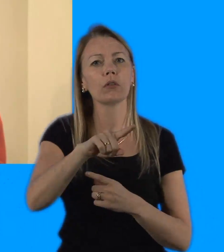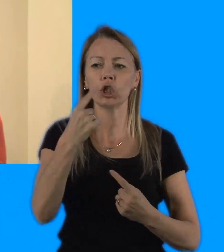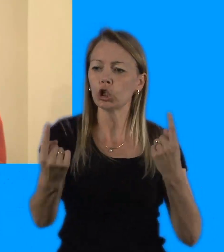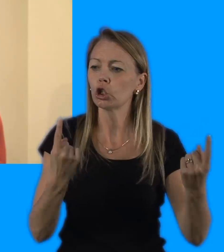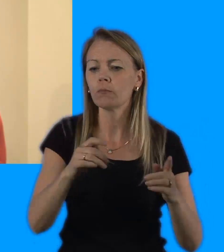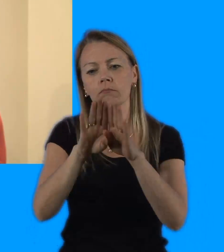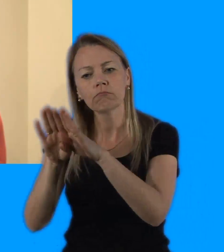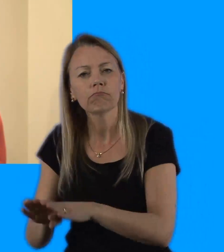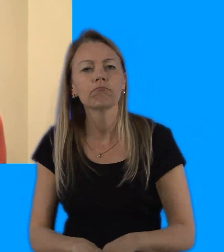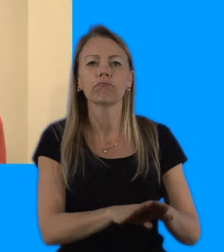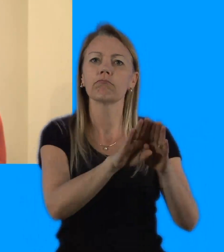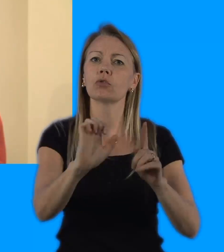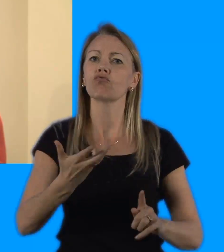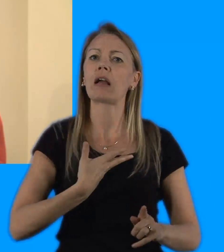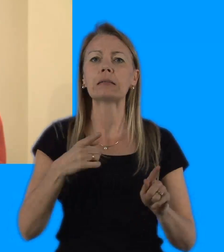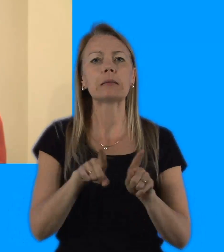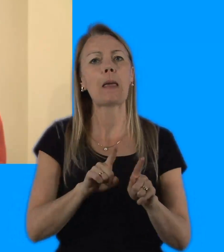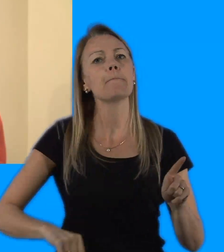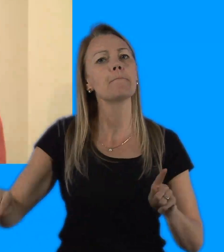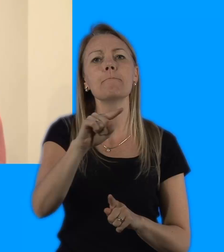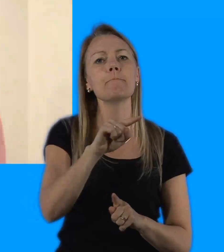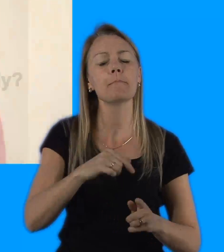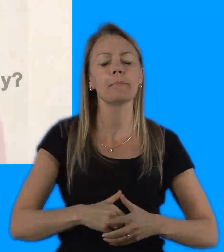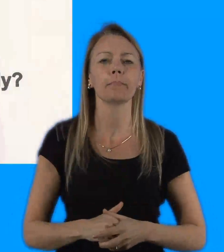the same fair rights as everyone else.